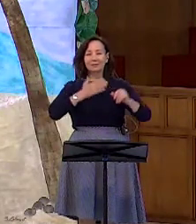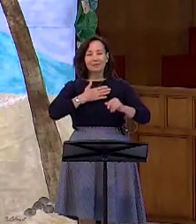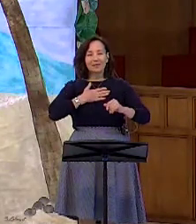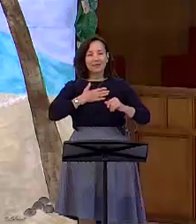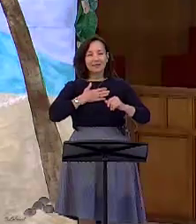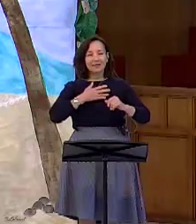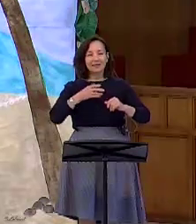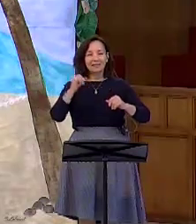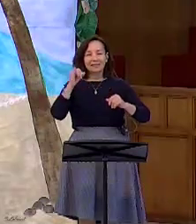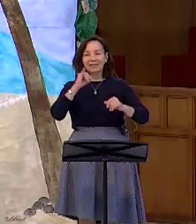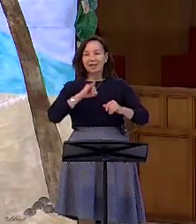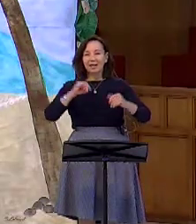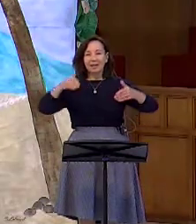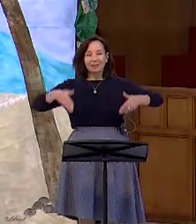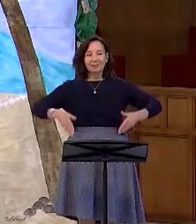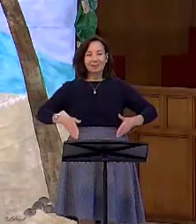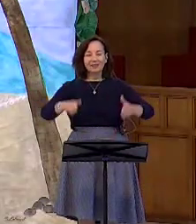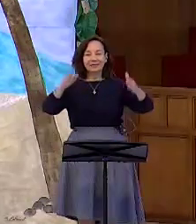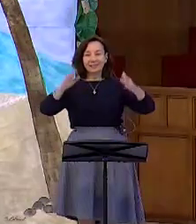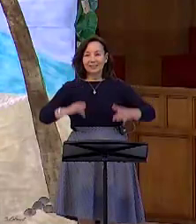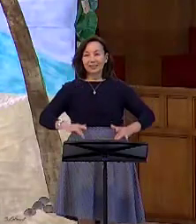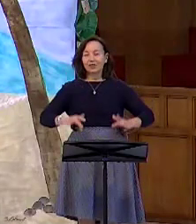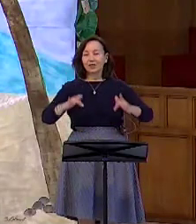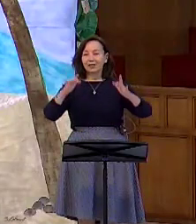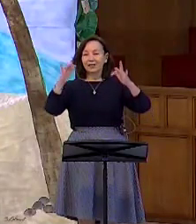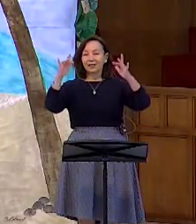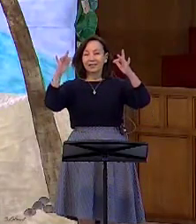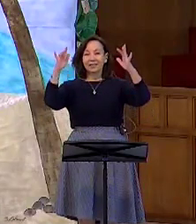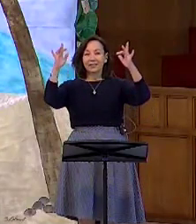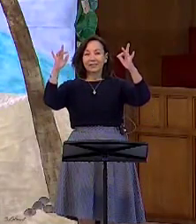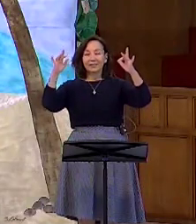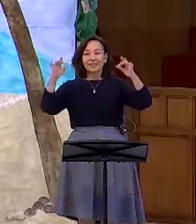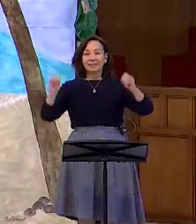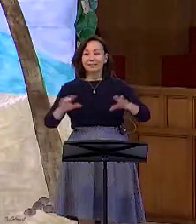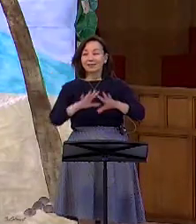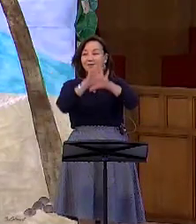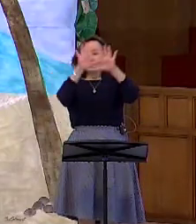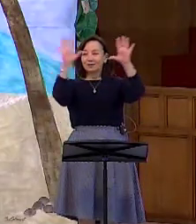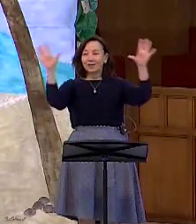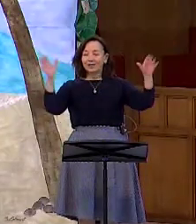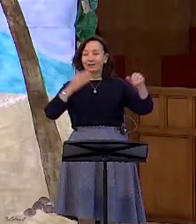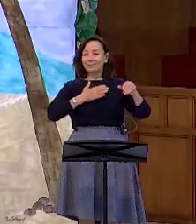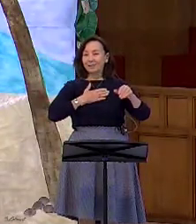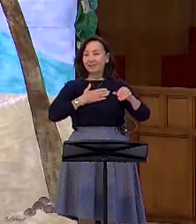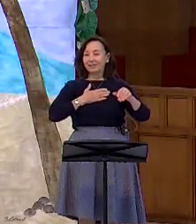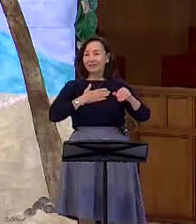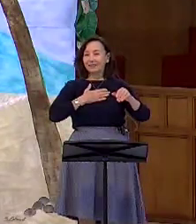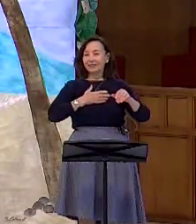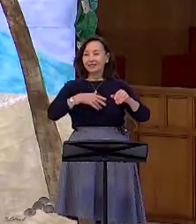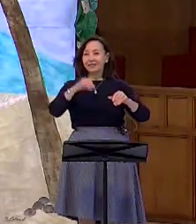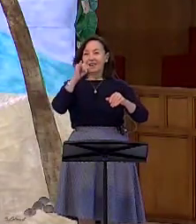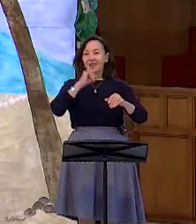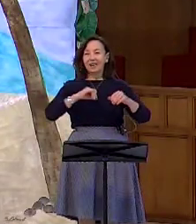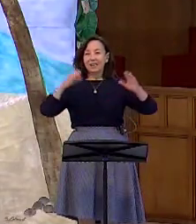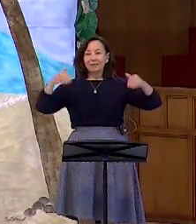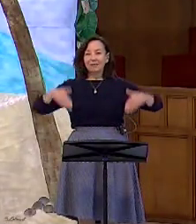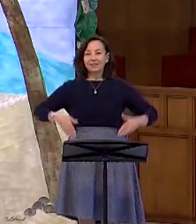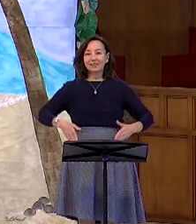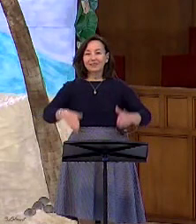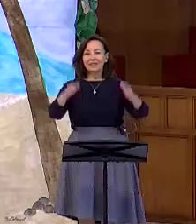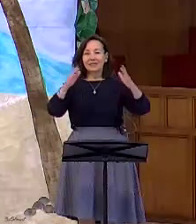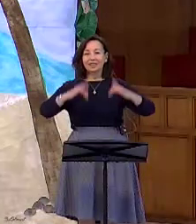of mine, I'm gonna let it shine. This little light of mine,